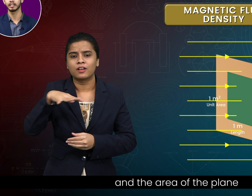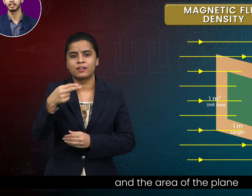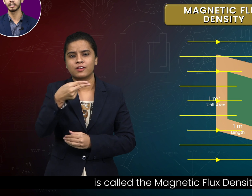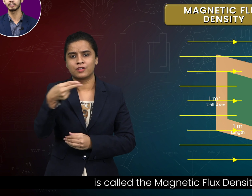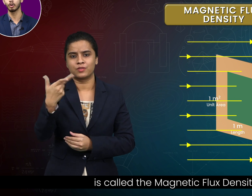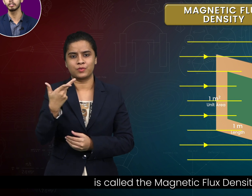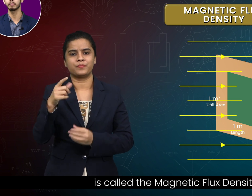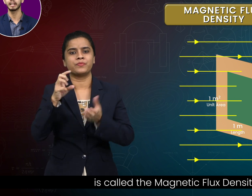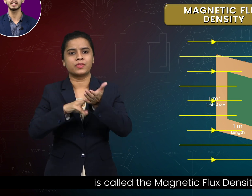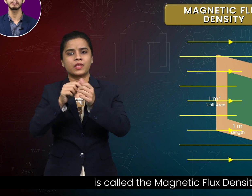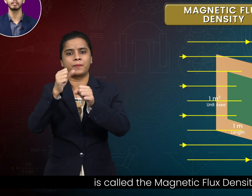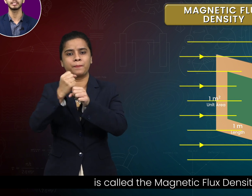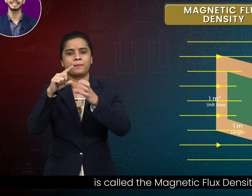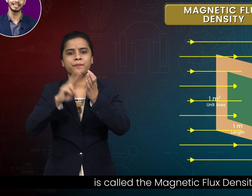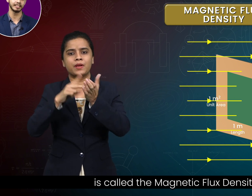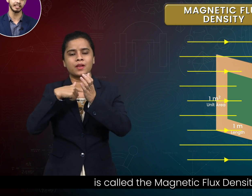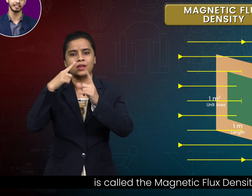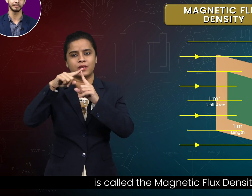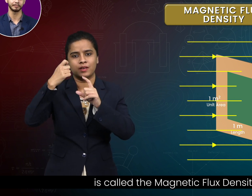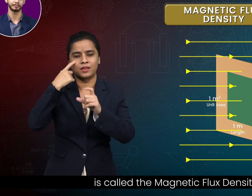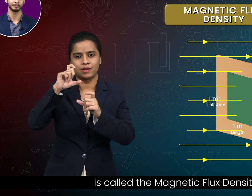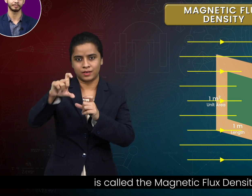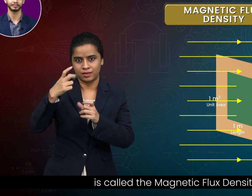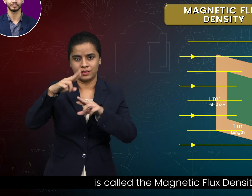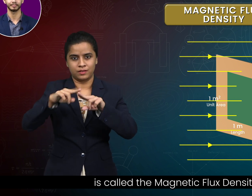plane is called the magnetic flux density.